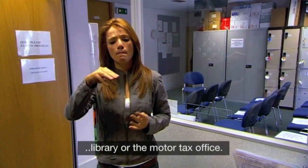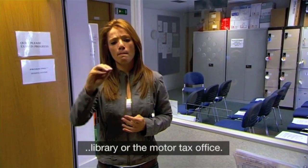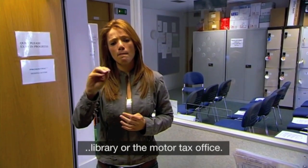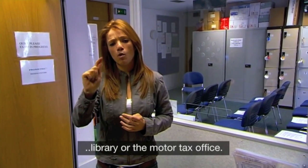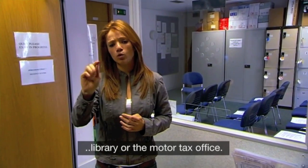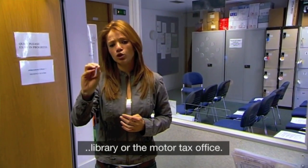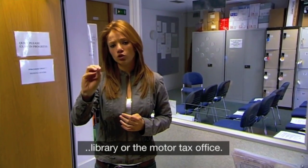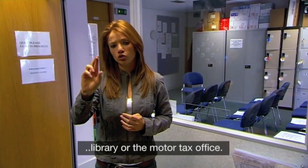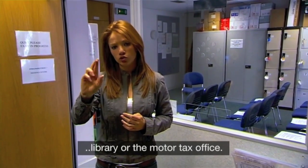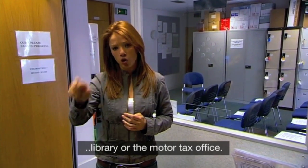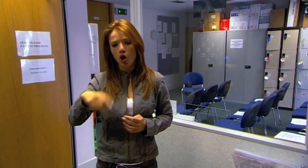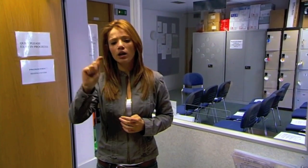office.